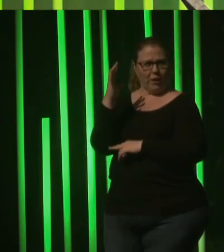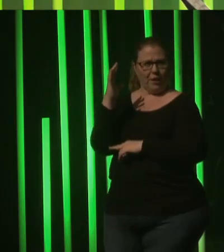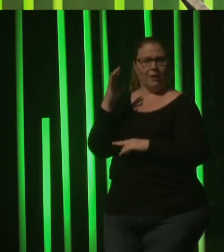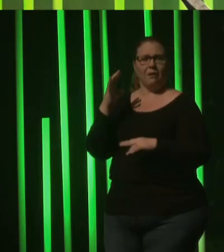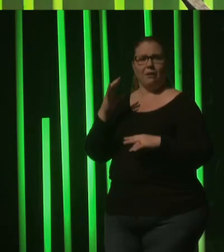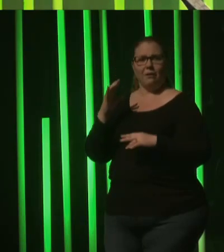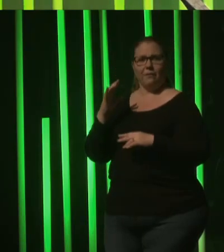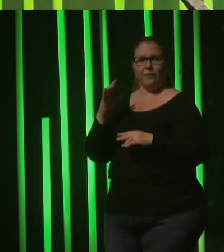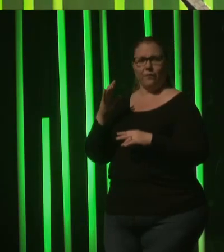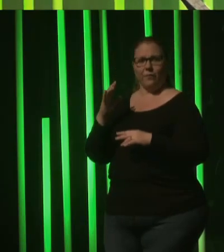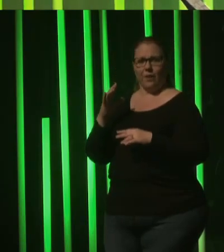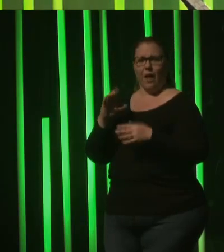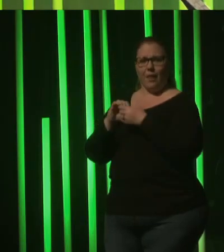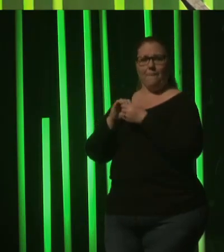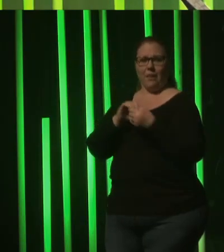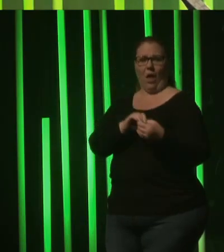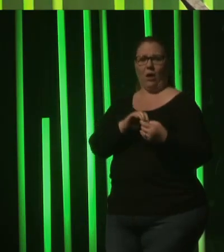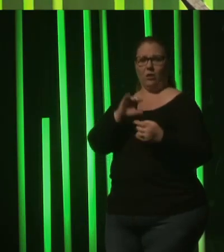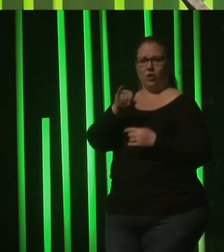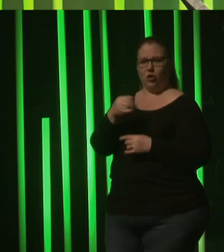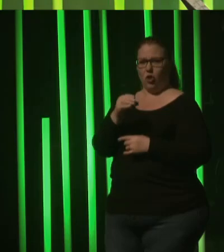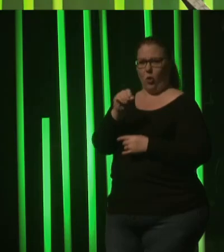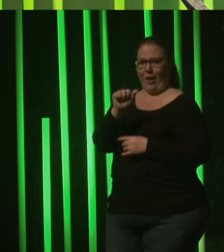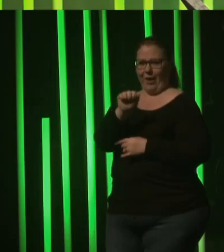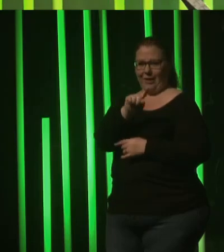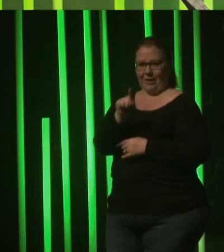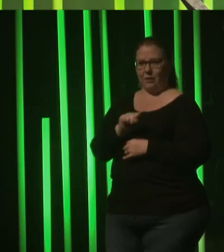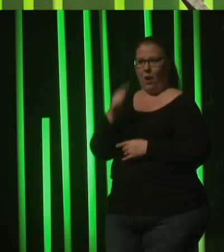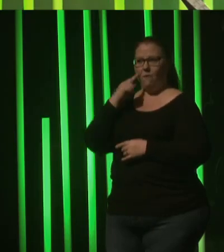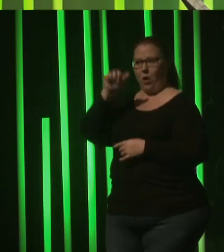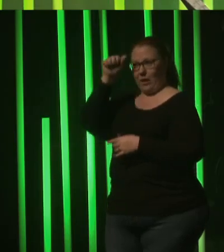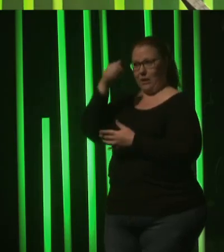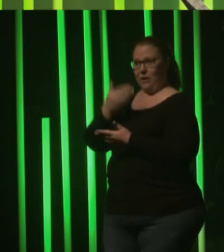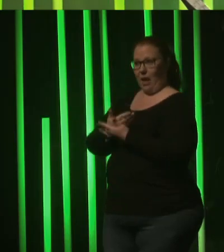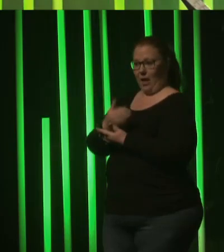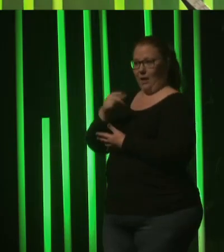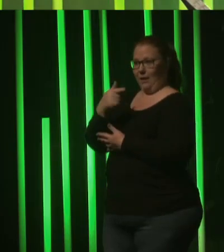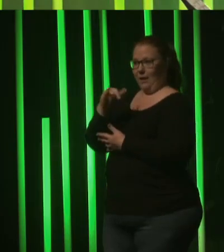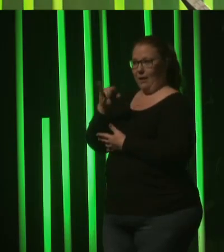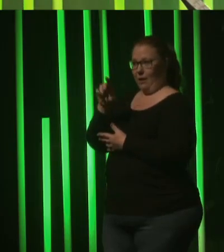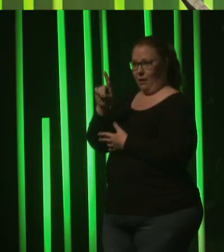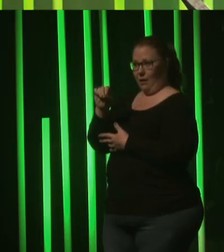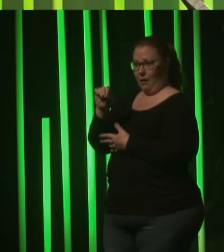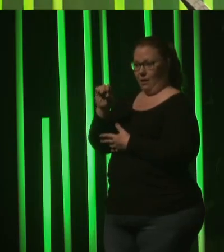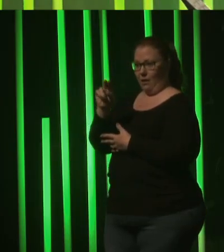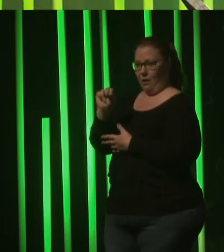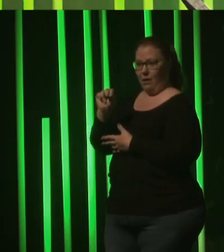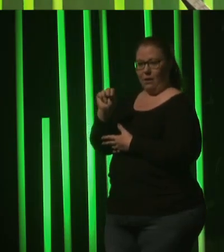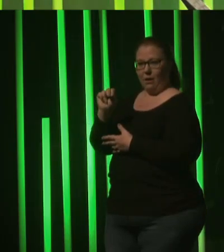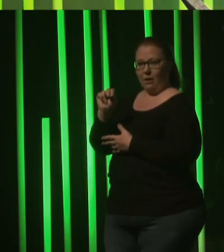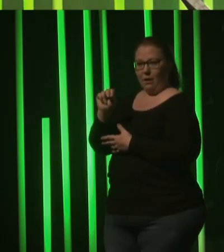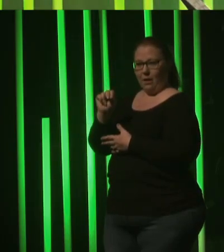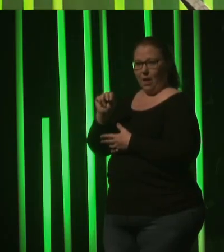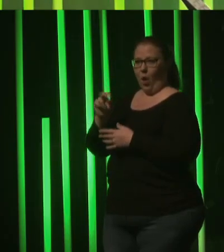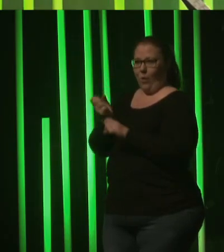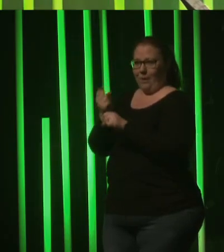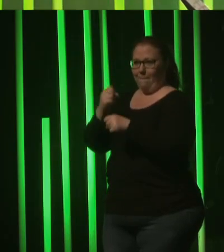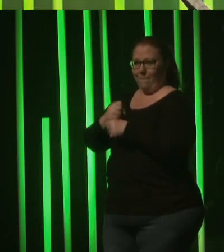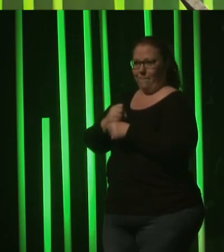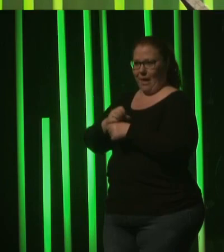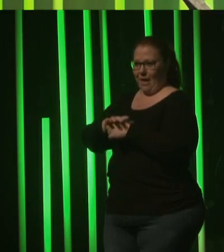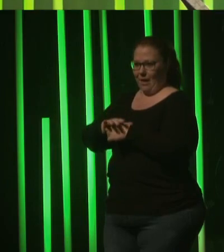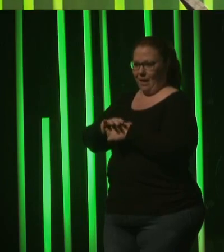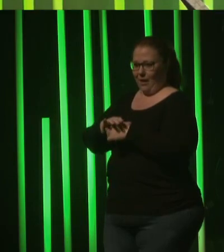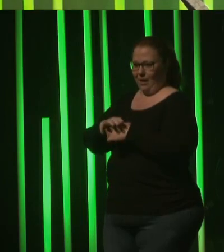to Joash the Abzarite, where his son Gideon was threshing wheat in a wine press